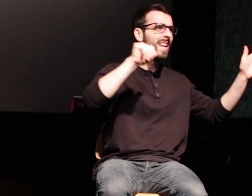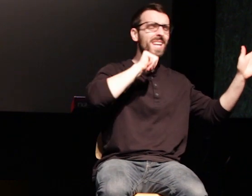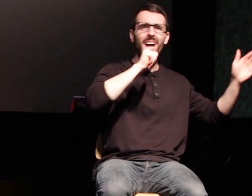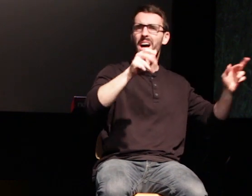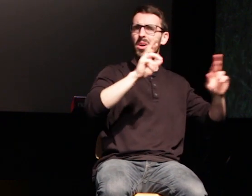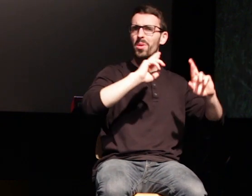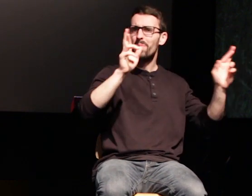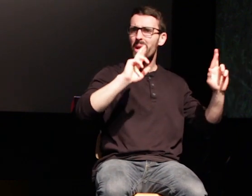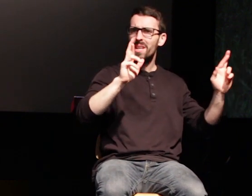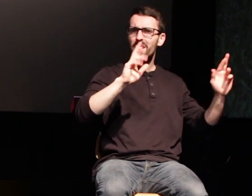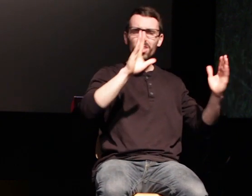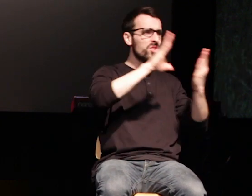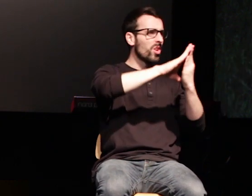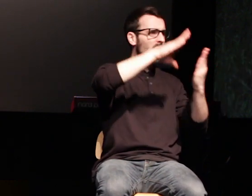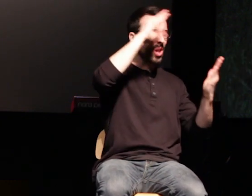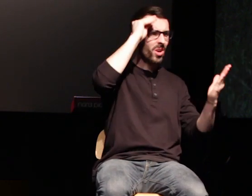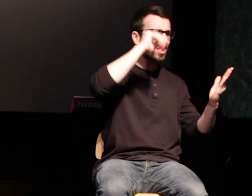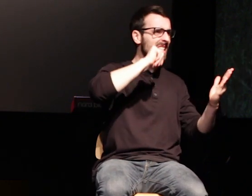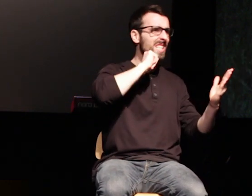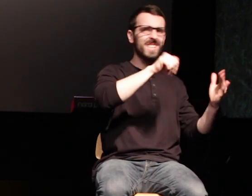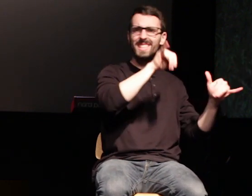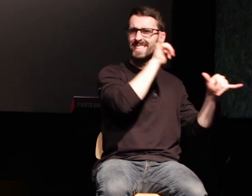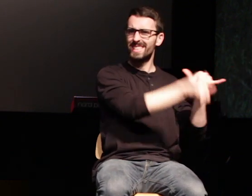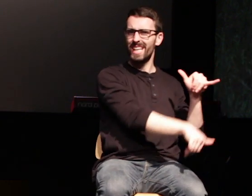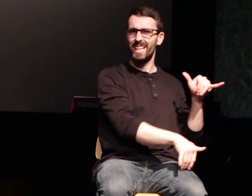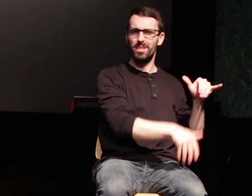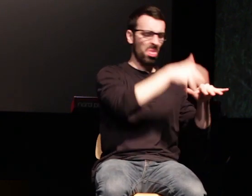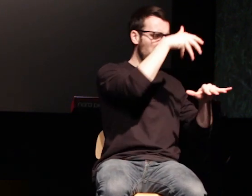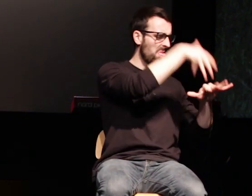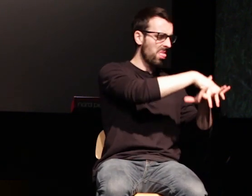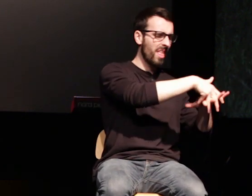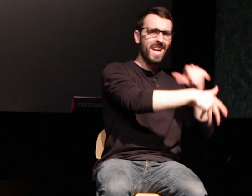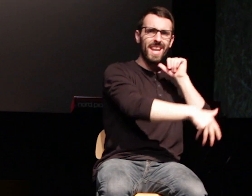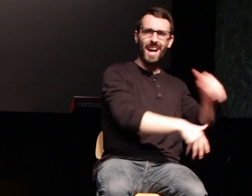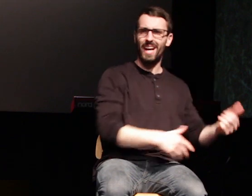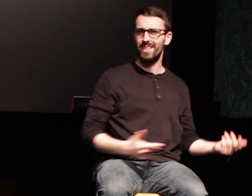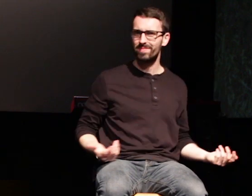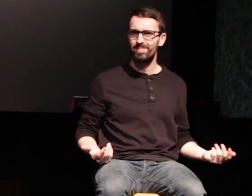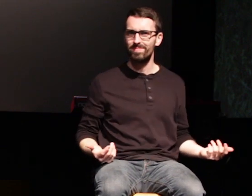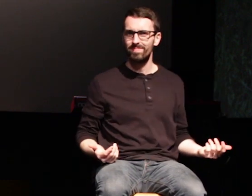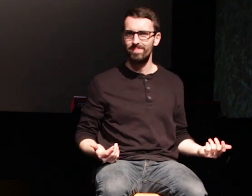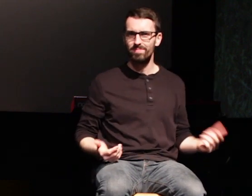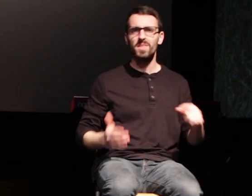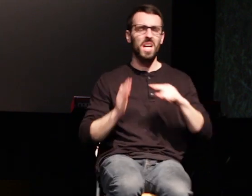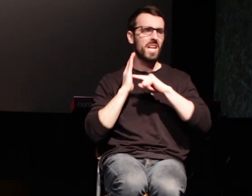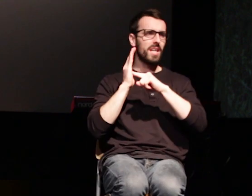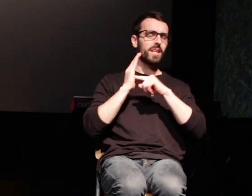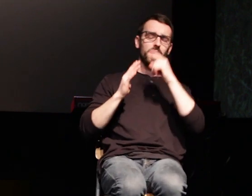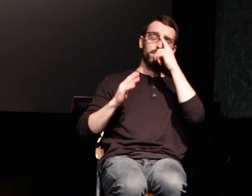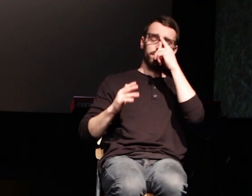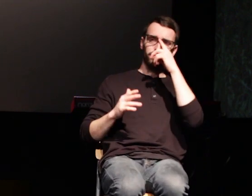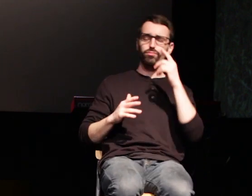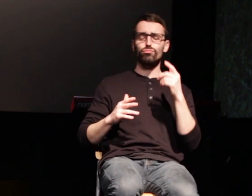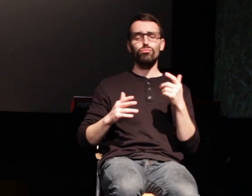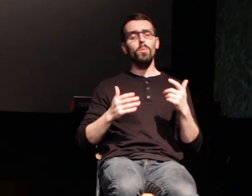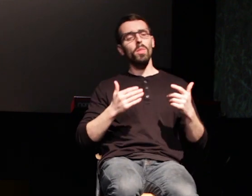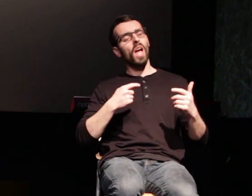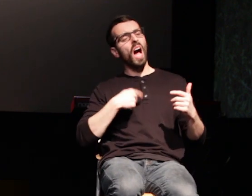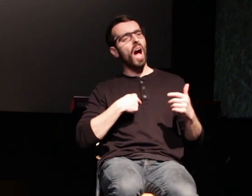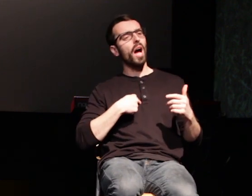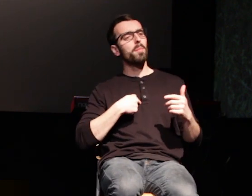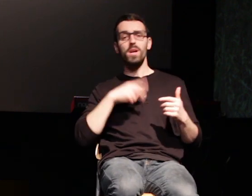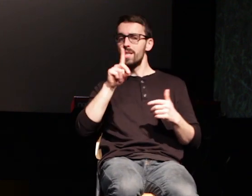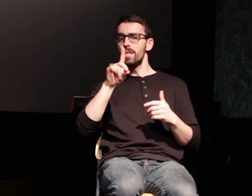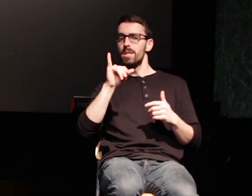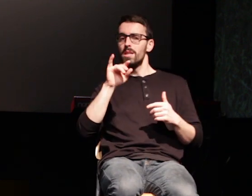but it just doesn't stick. I want to give you an example. Do you ever like say I'm on a diet and I'm not doing any